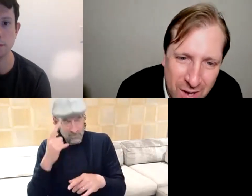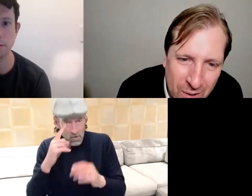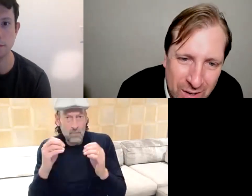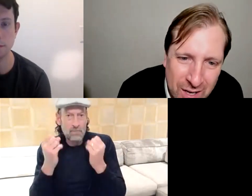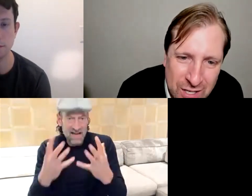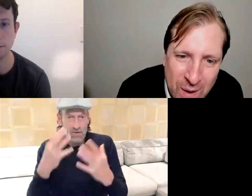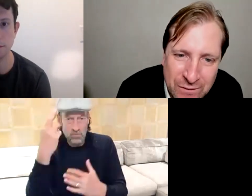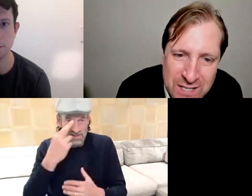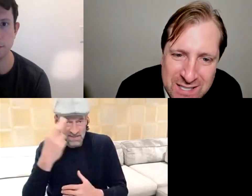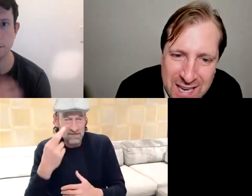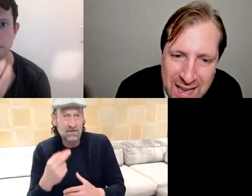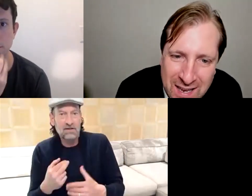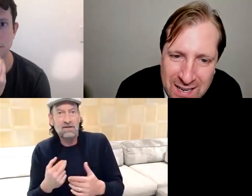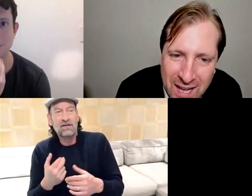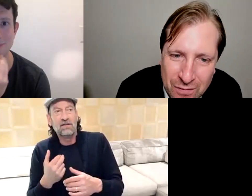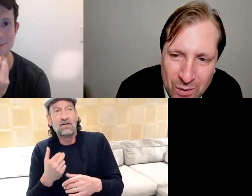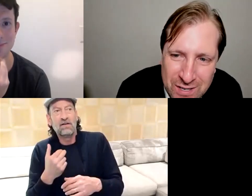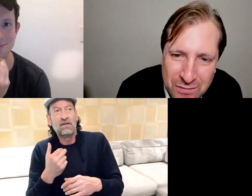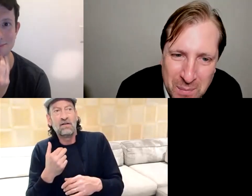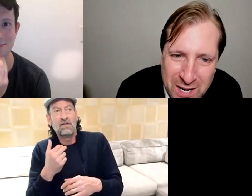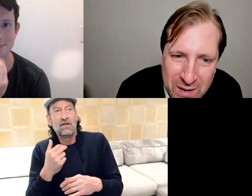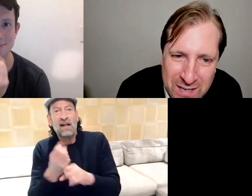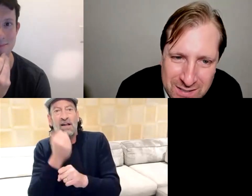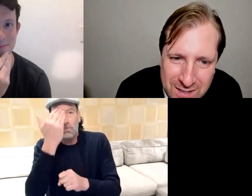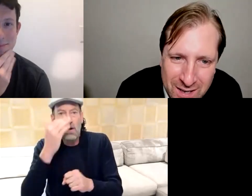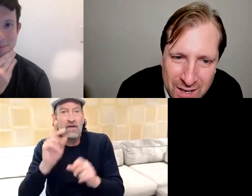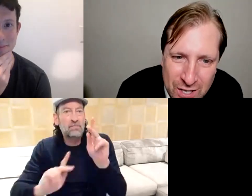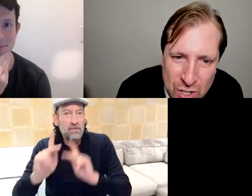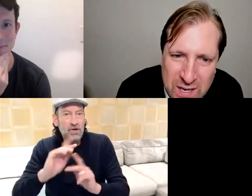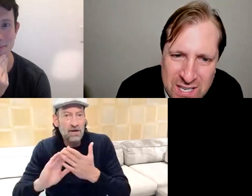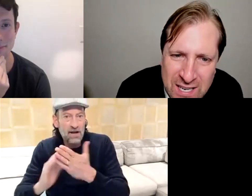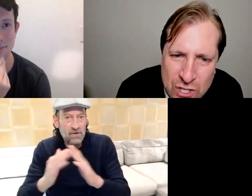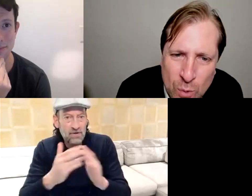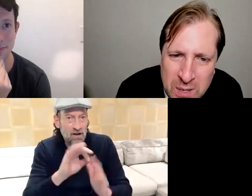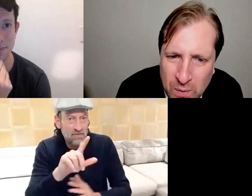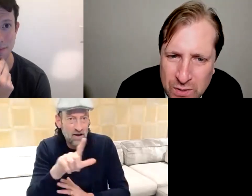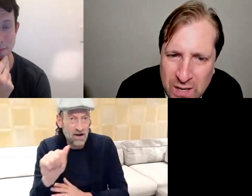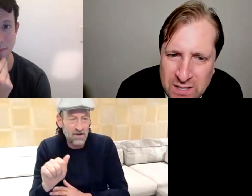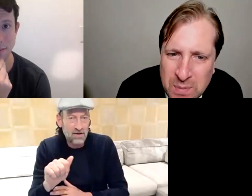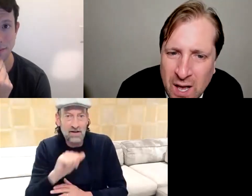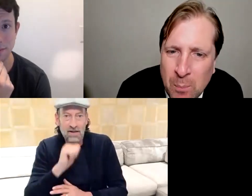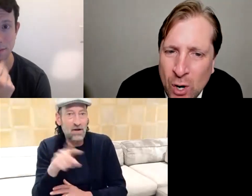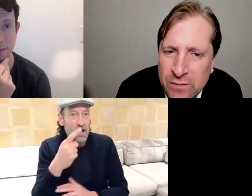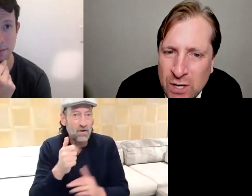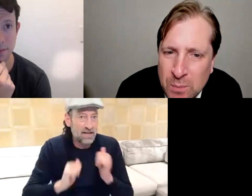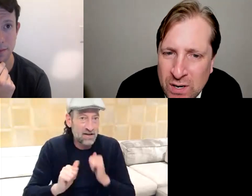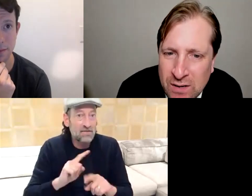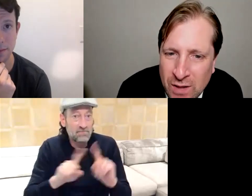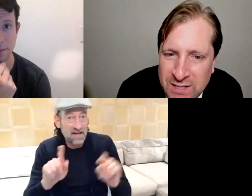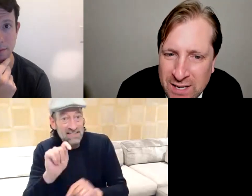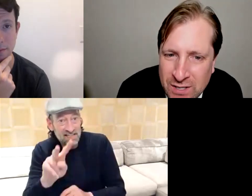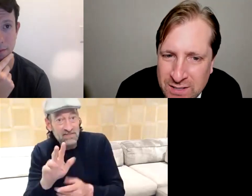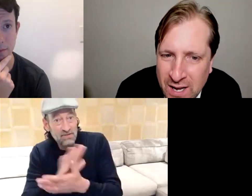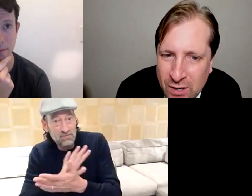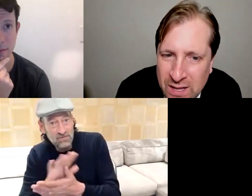like, no, you have to stay in California for many reasons. You need to get to know people. You get to become part of the community of